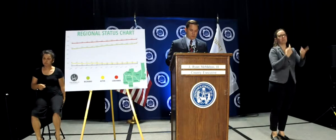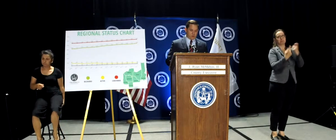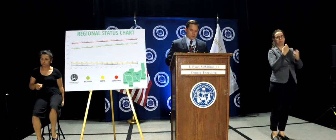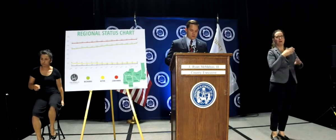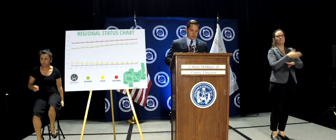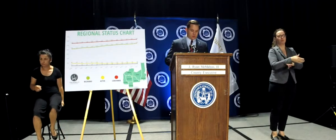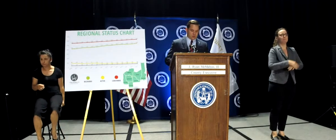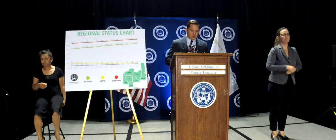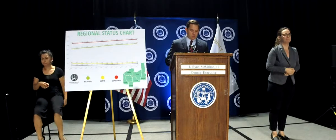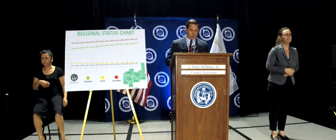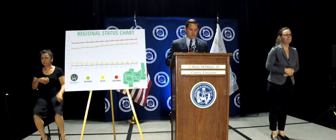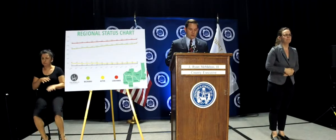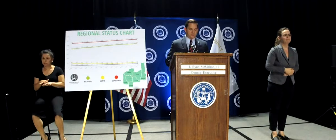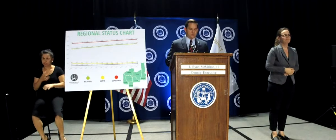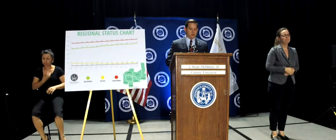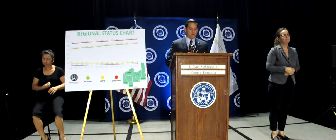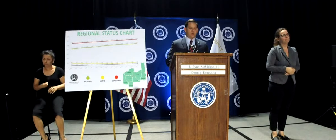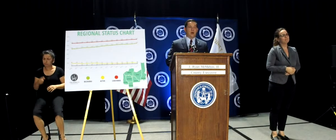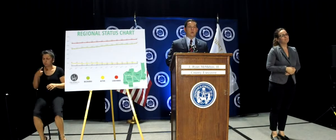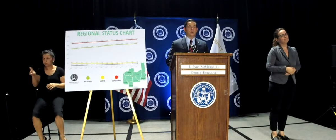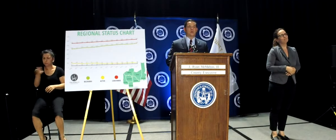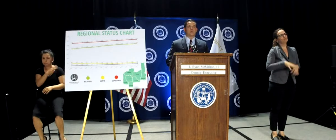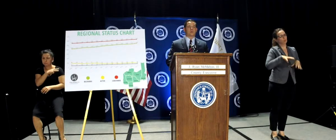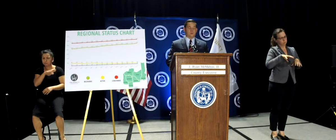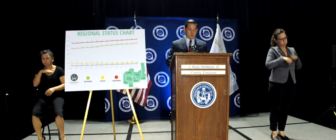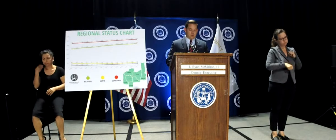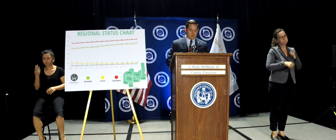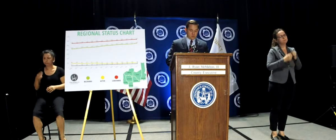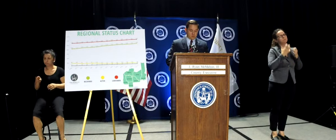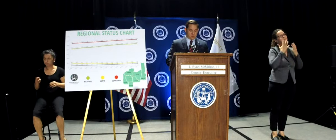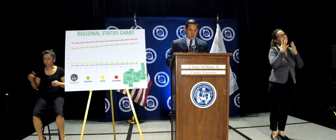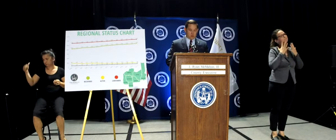Unfortunately, we have lost another neighbor over the last 24 hours,